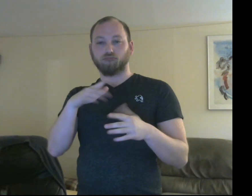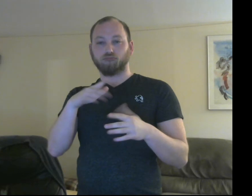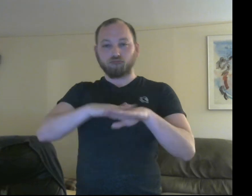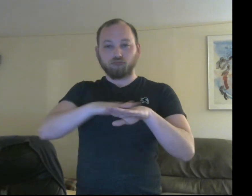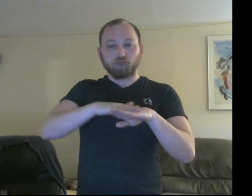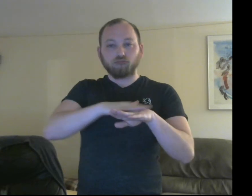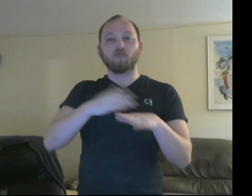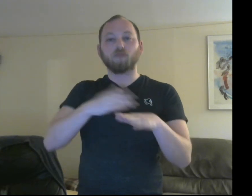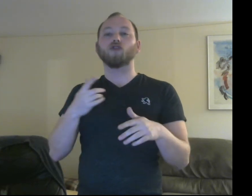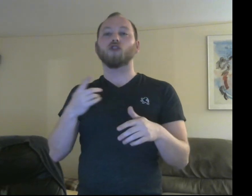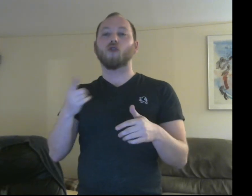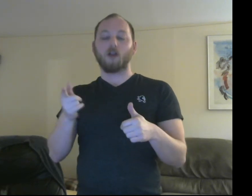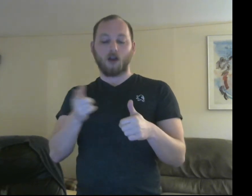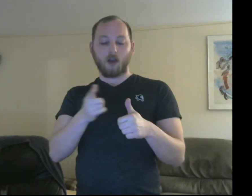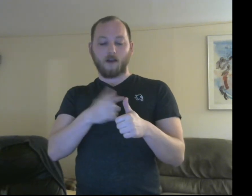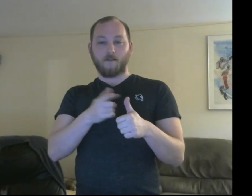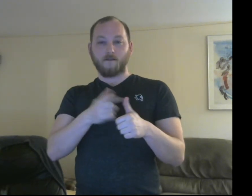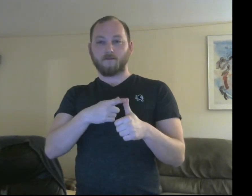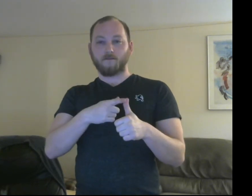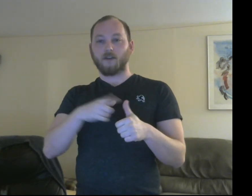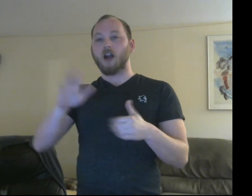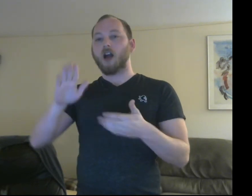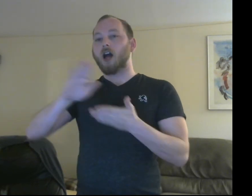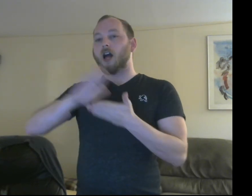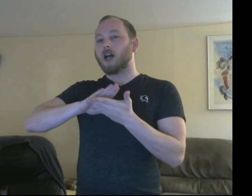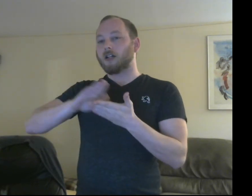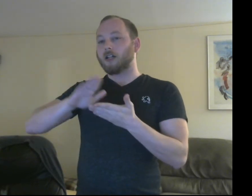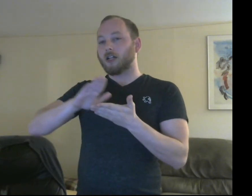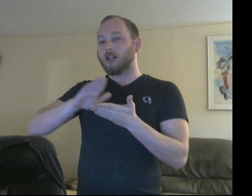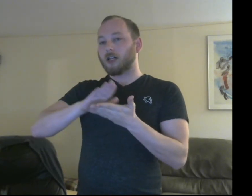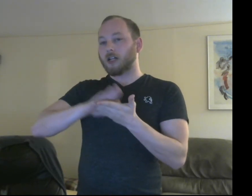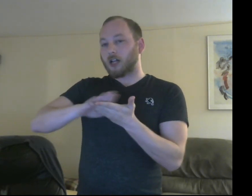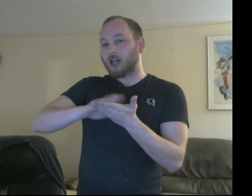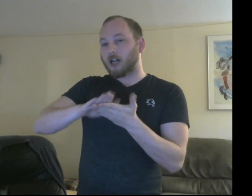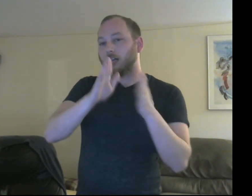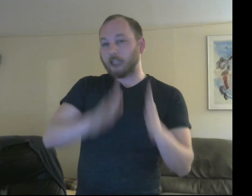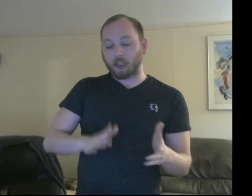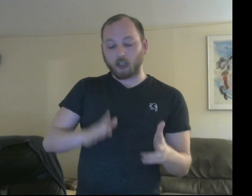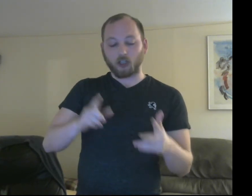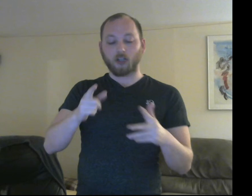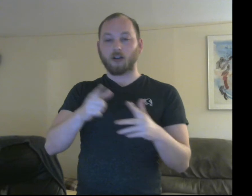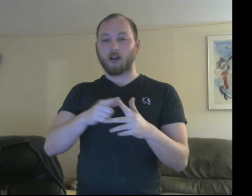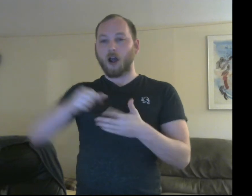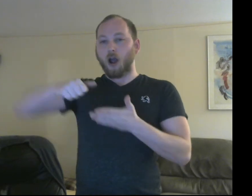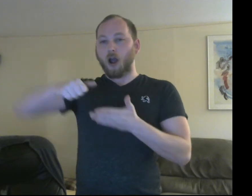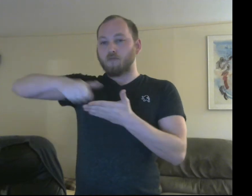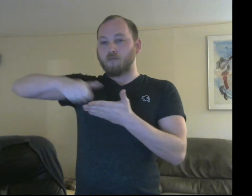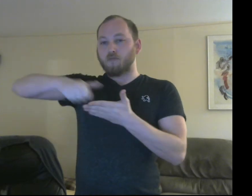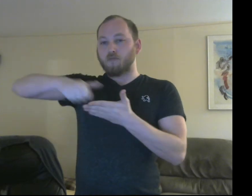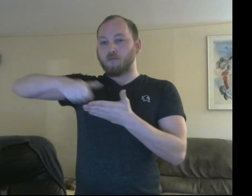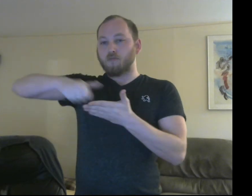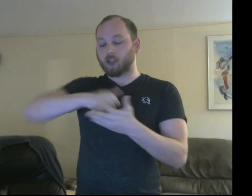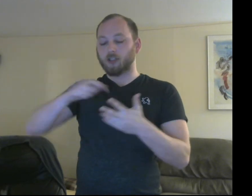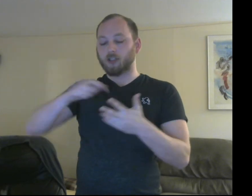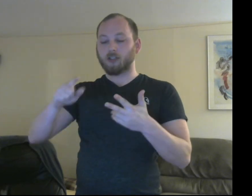out in the crevices, and you're going to need some shoe polish. It's kind of obvious, but make sure to get the appropriate